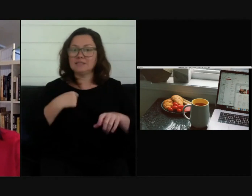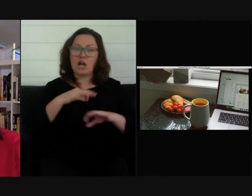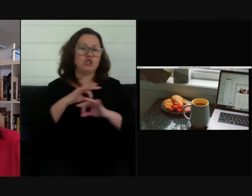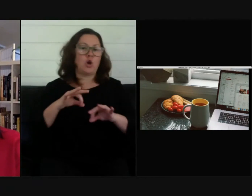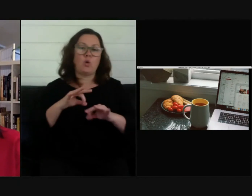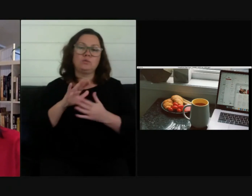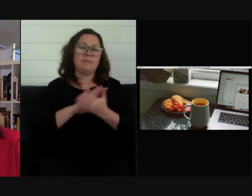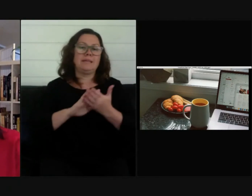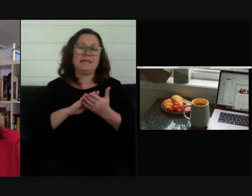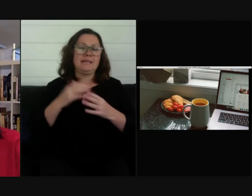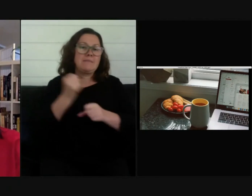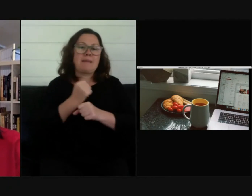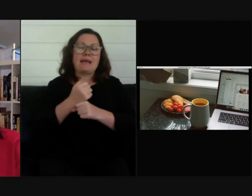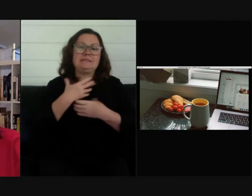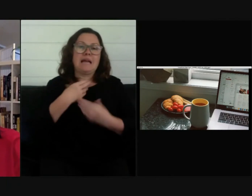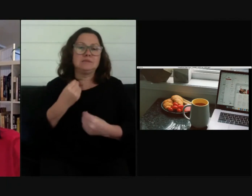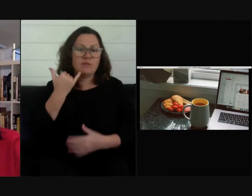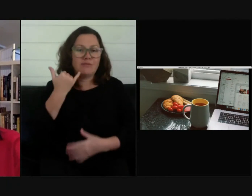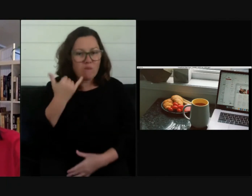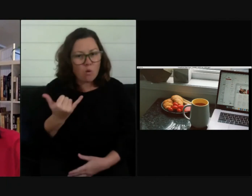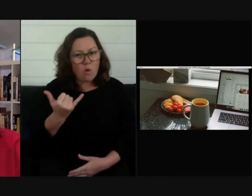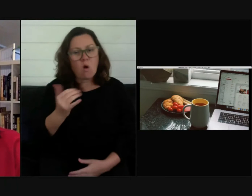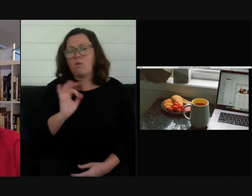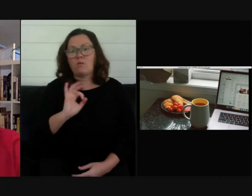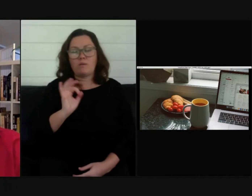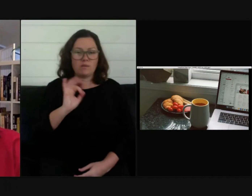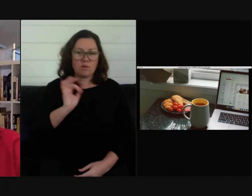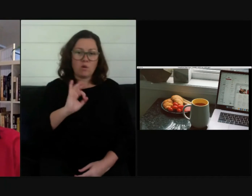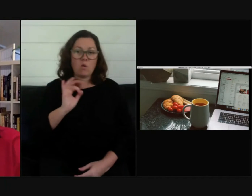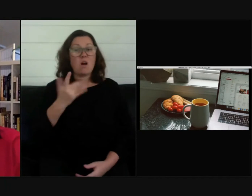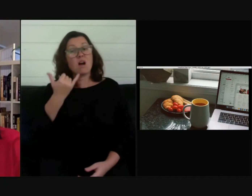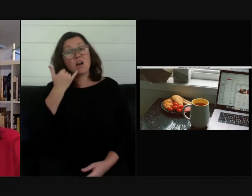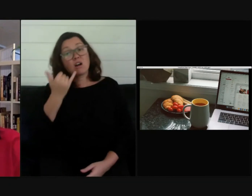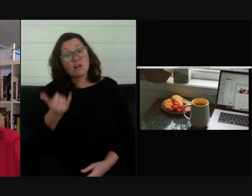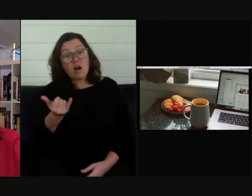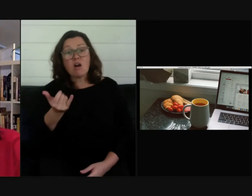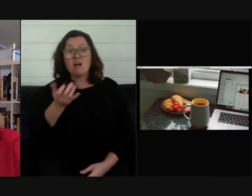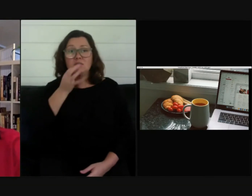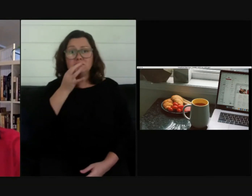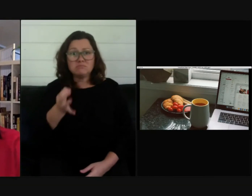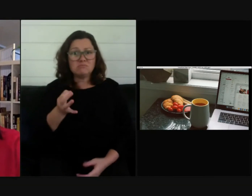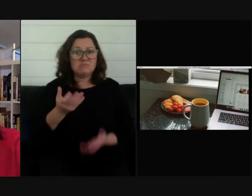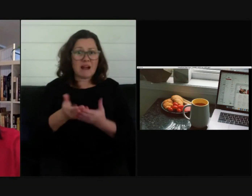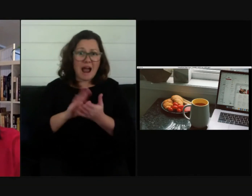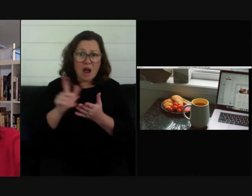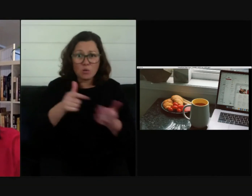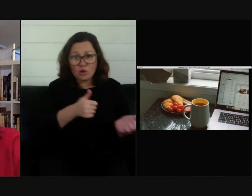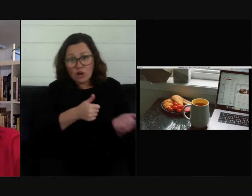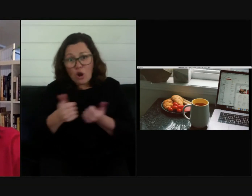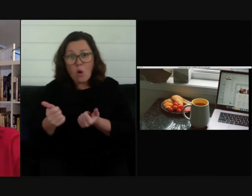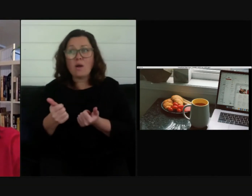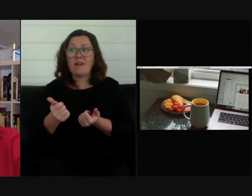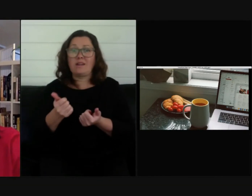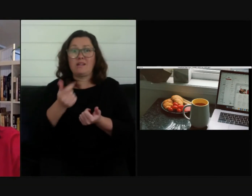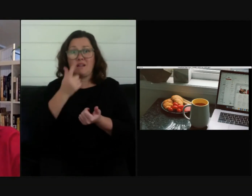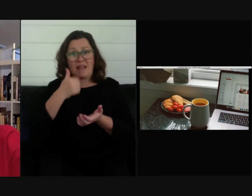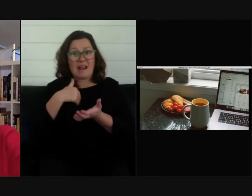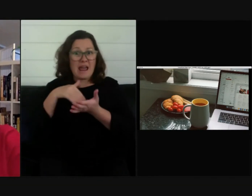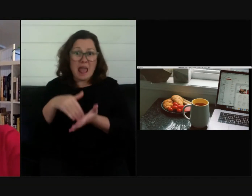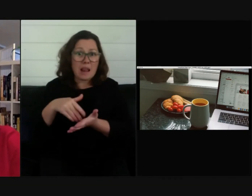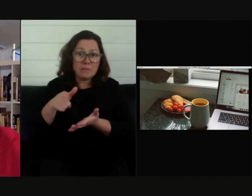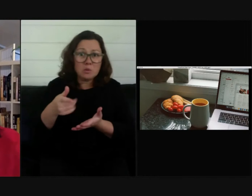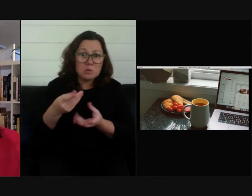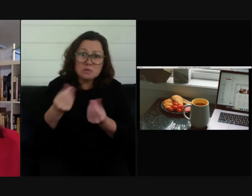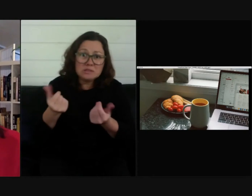okay? Can you support them in some way? Can you help them in some way? Maybe not for payment, but just